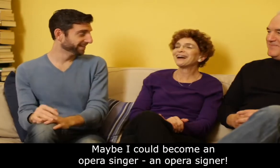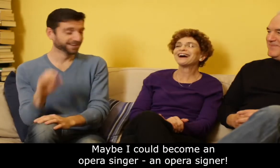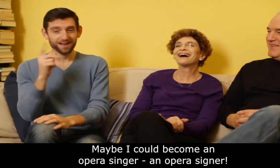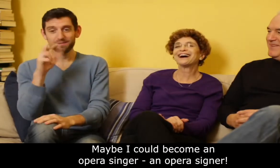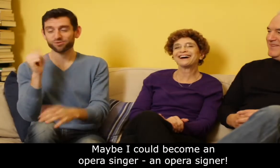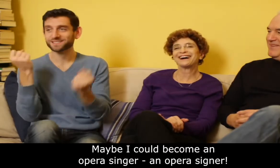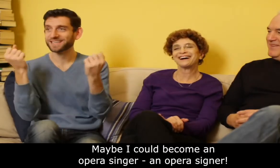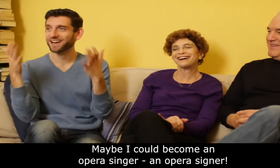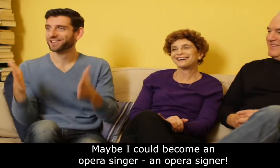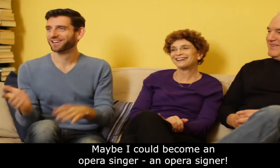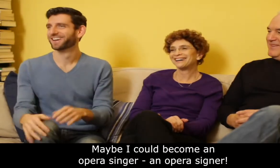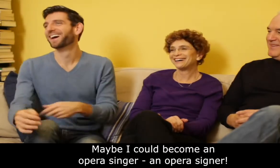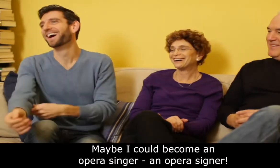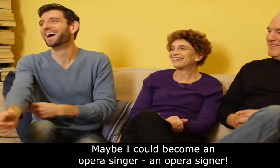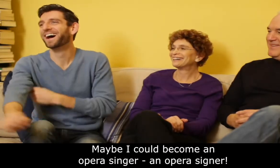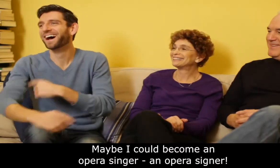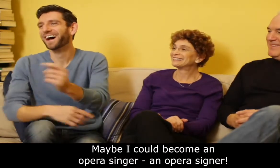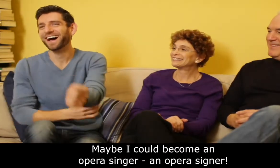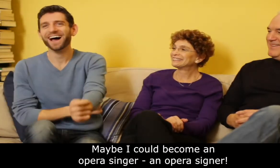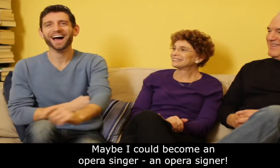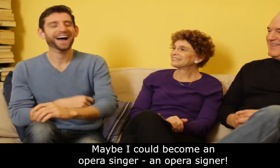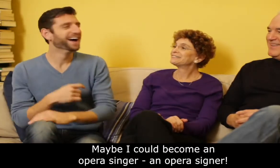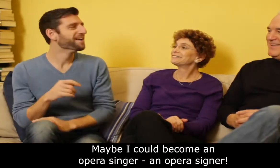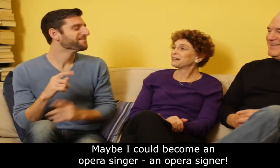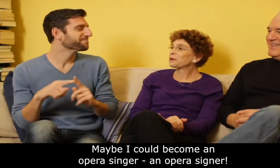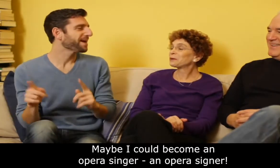opera singer. An opera signer. Okay.